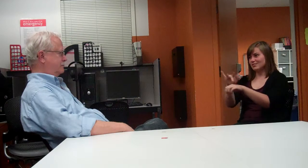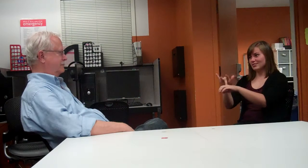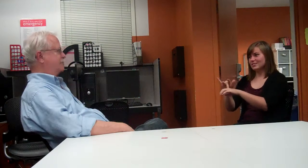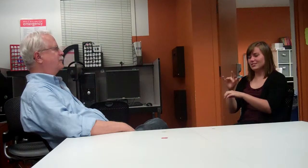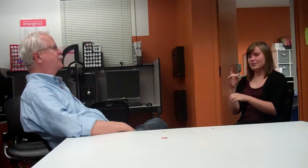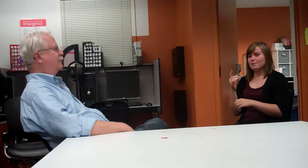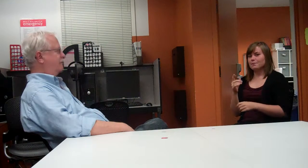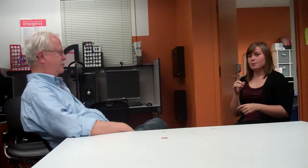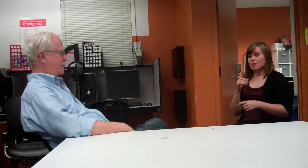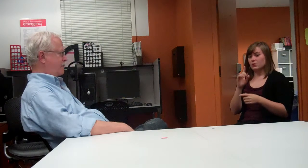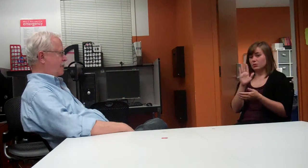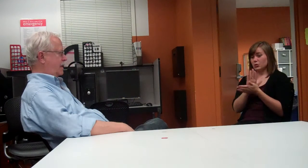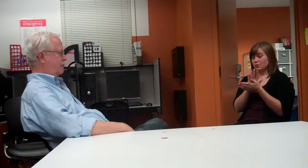on traveling when I can afford it.